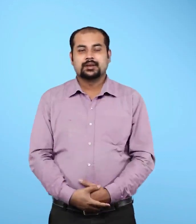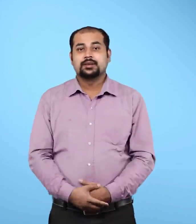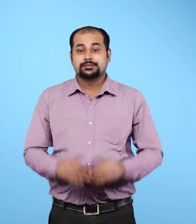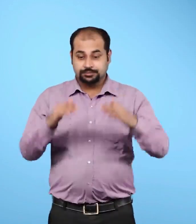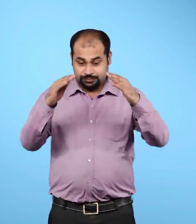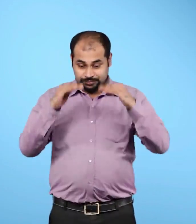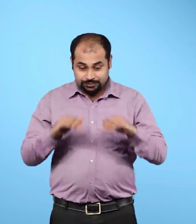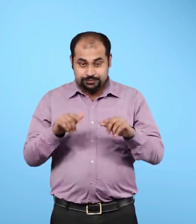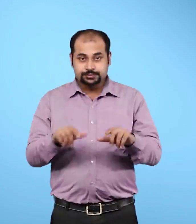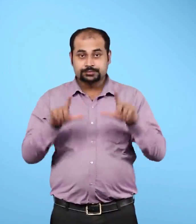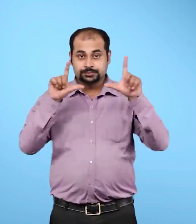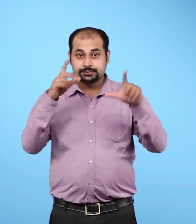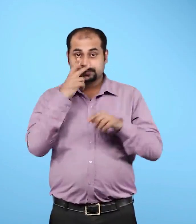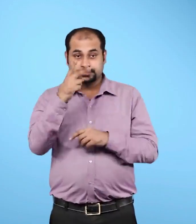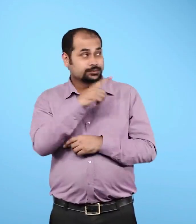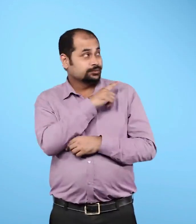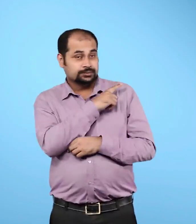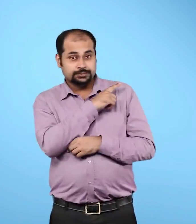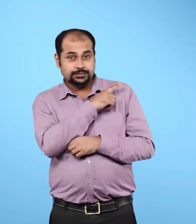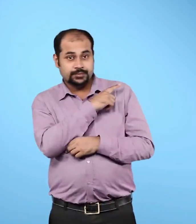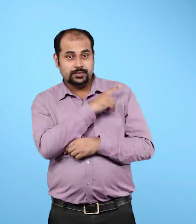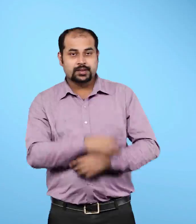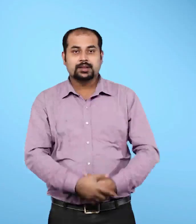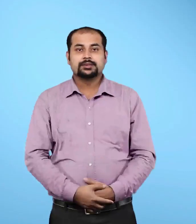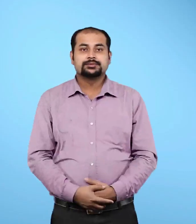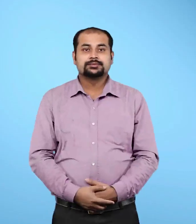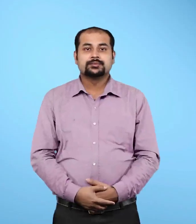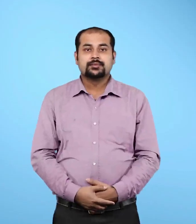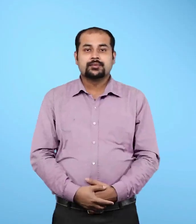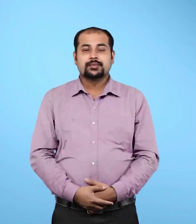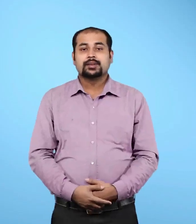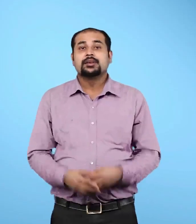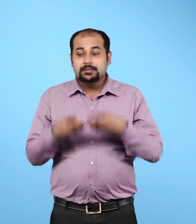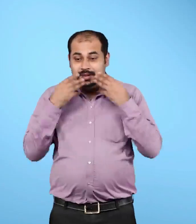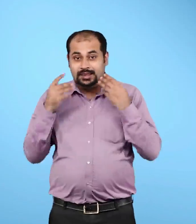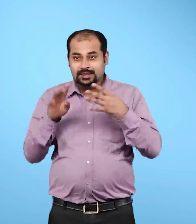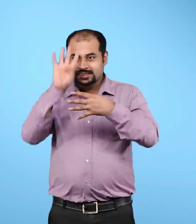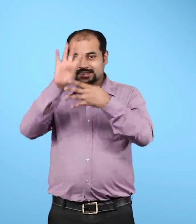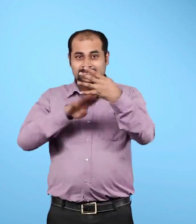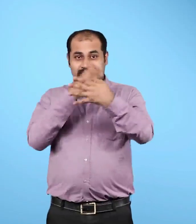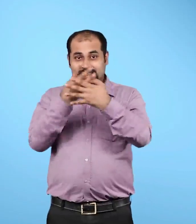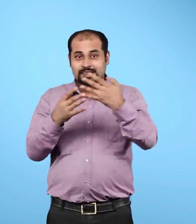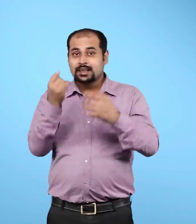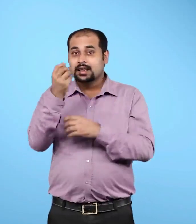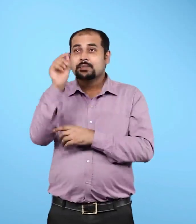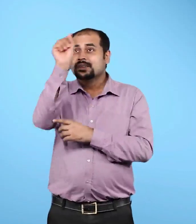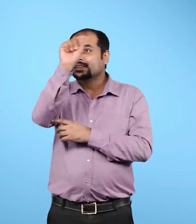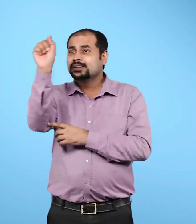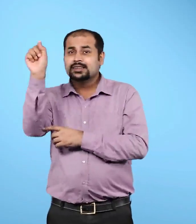In picture 3, Cat 1 is standing near the table with a pencil in her right hand and